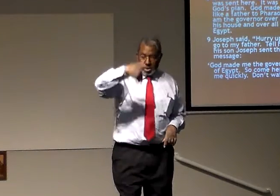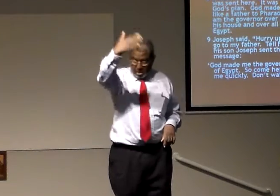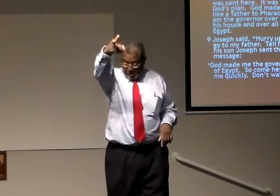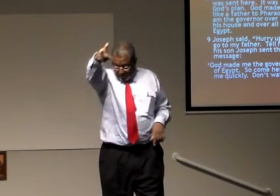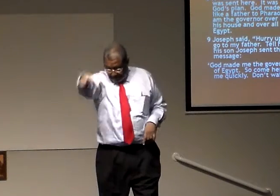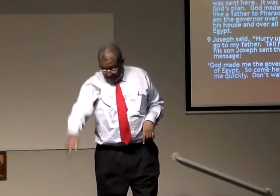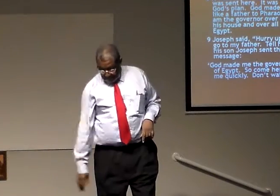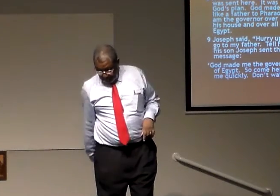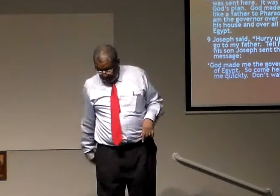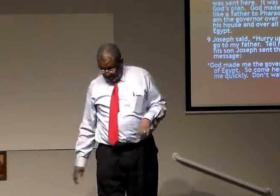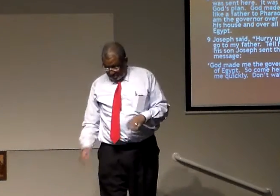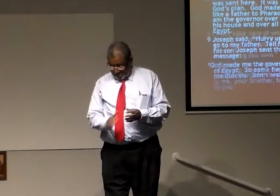let's see what happens next.